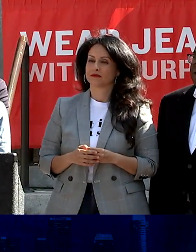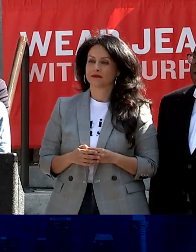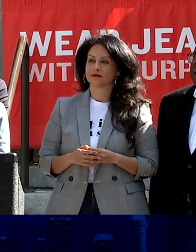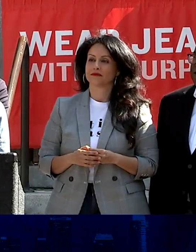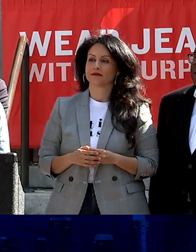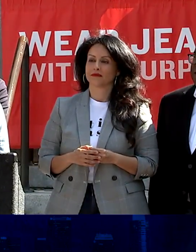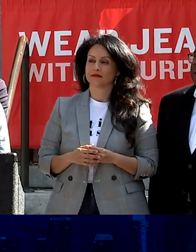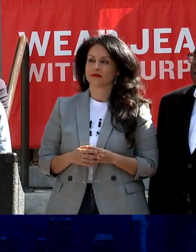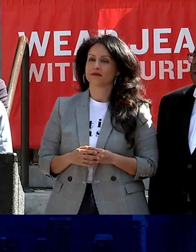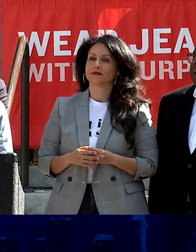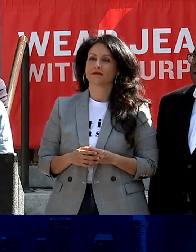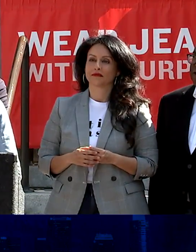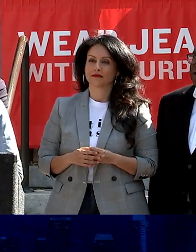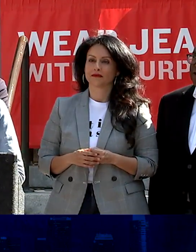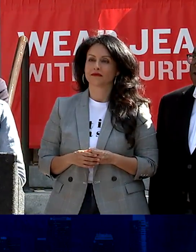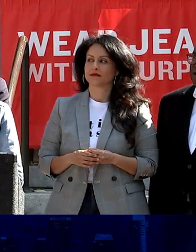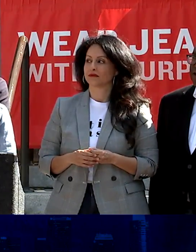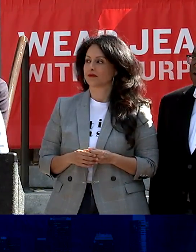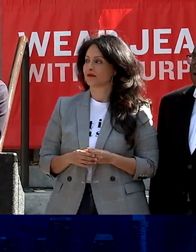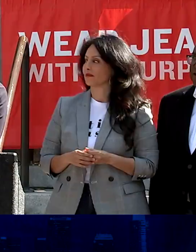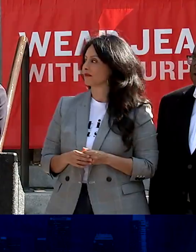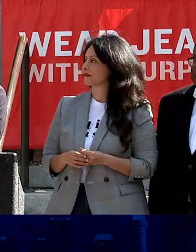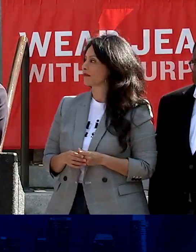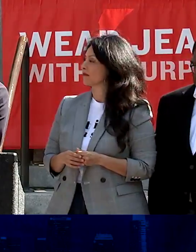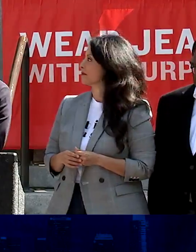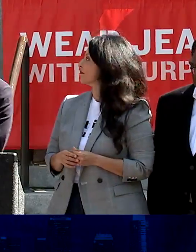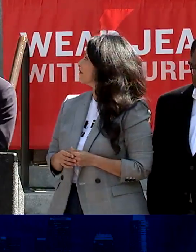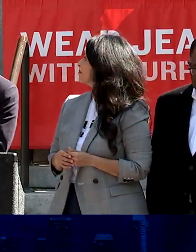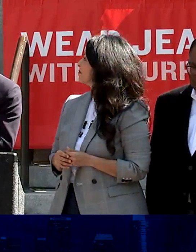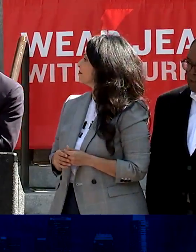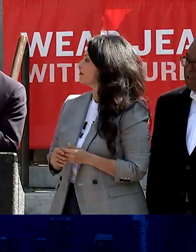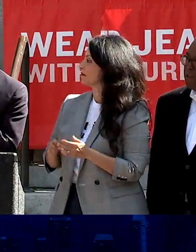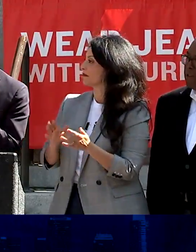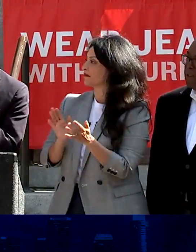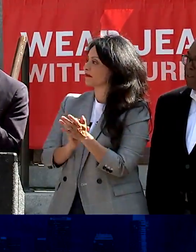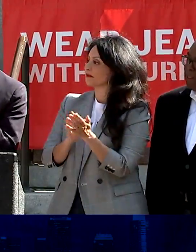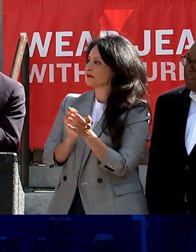Please welcome Donya Al-Kuli.